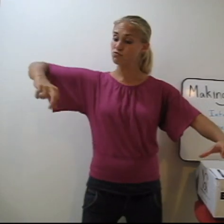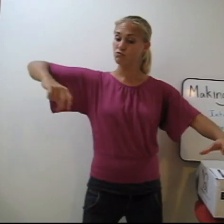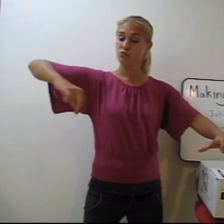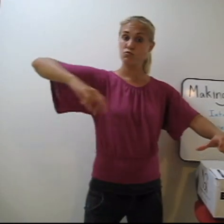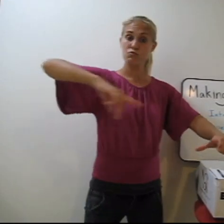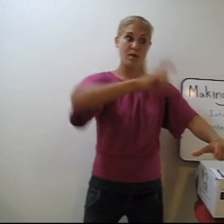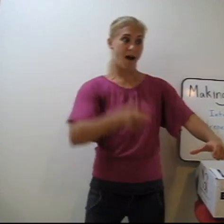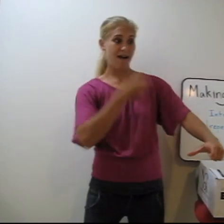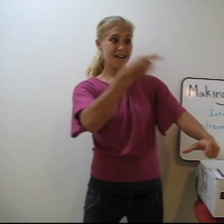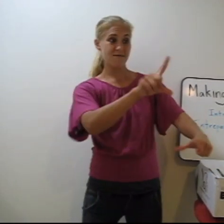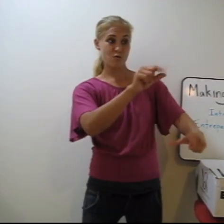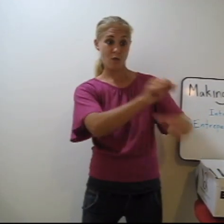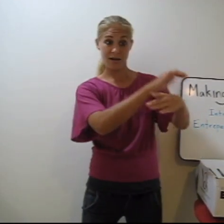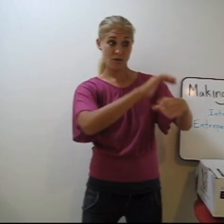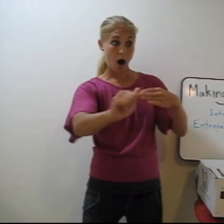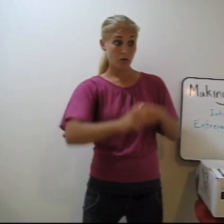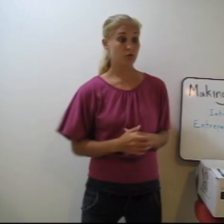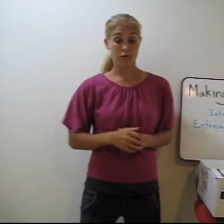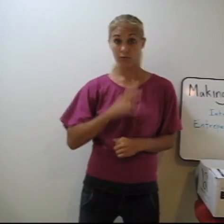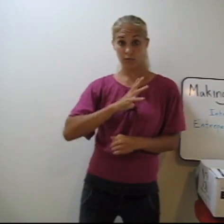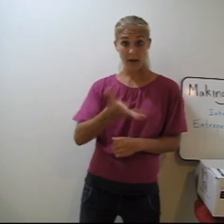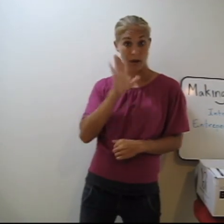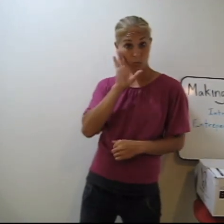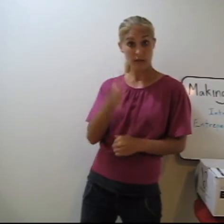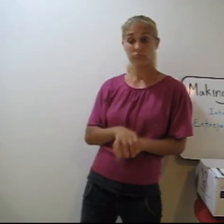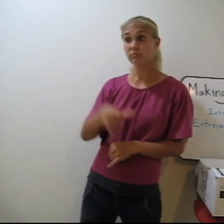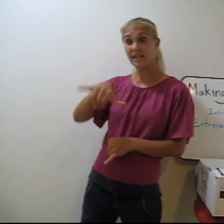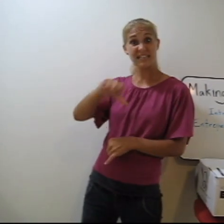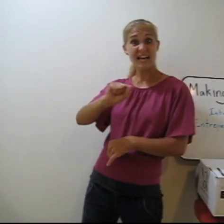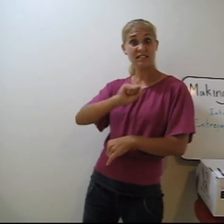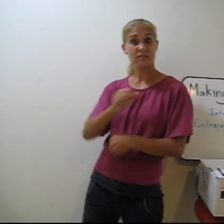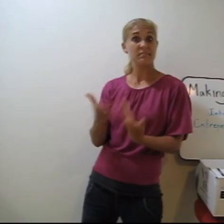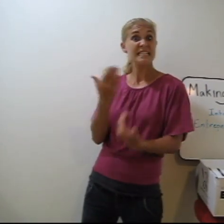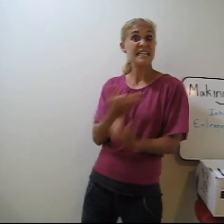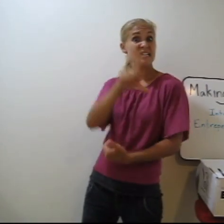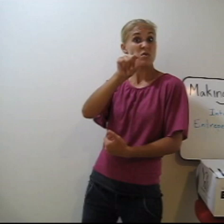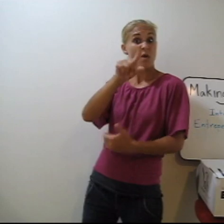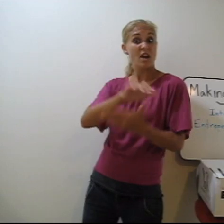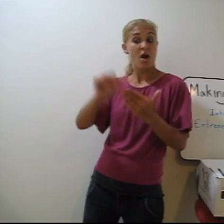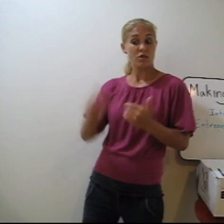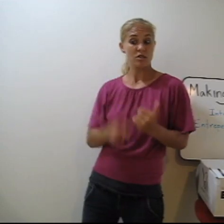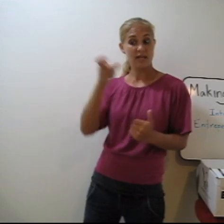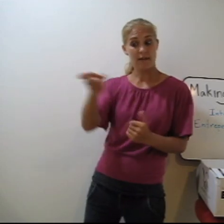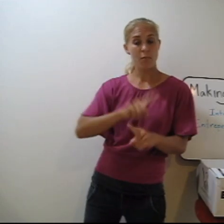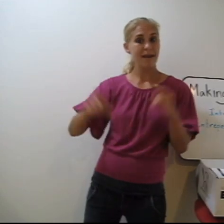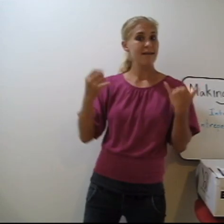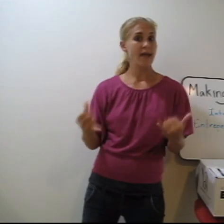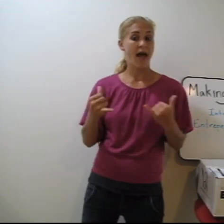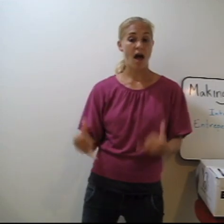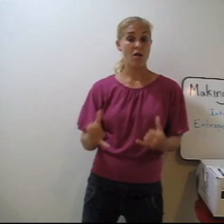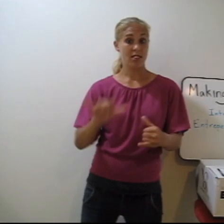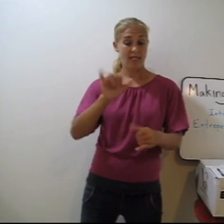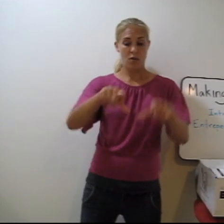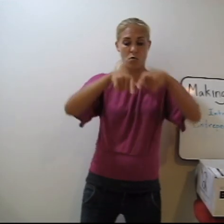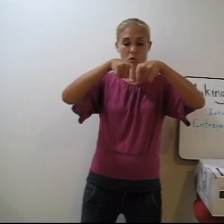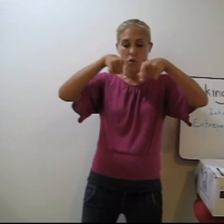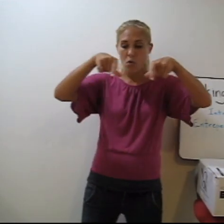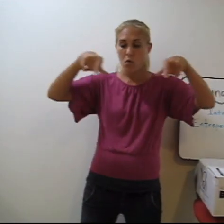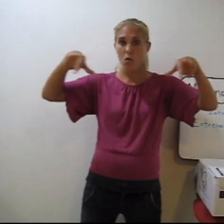you $20. Would you do it? Of course, it's an easy $20. But what if I took that same plank and made a rooftop bridge